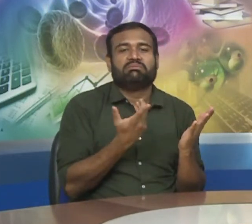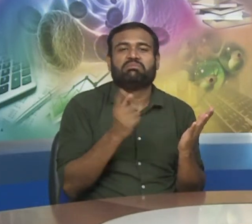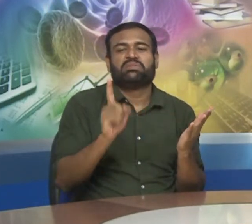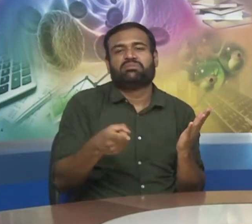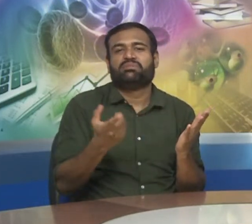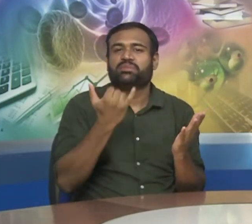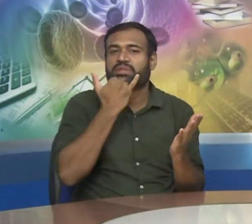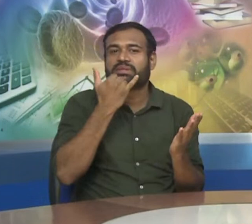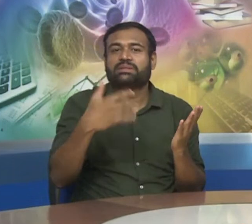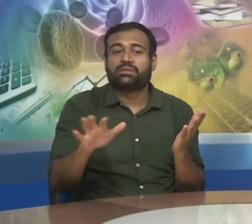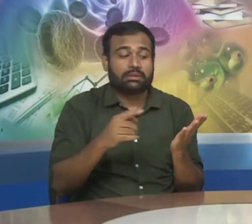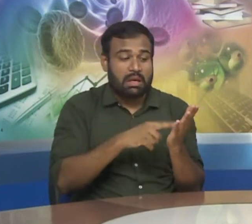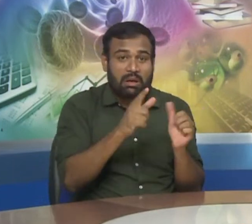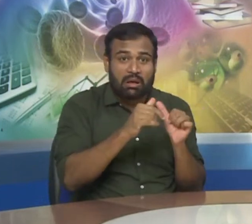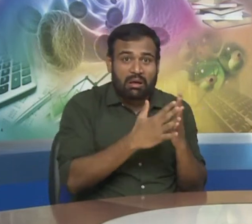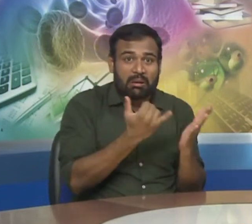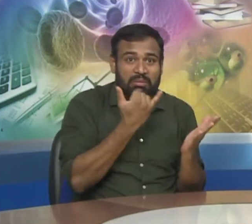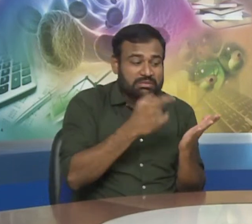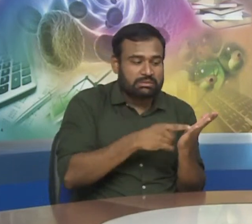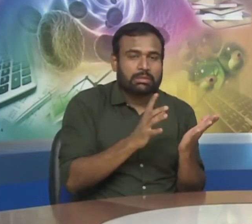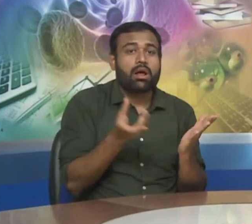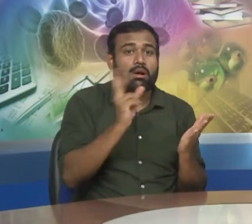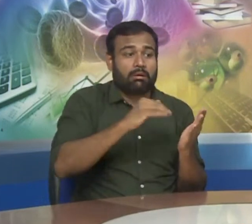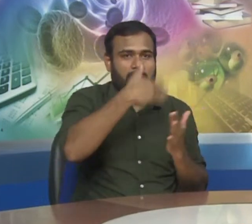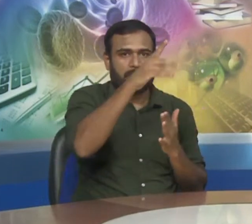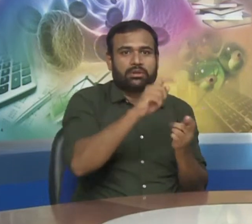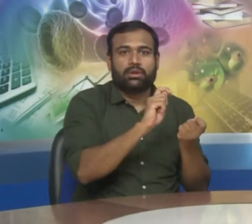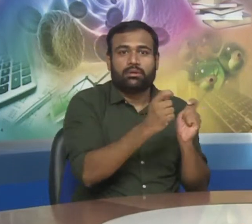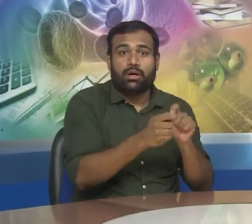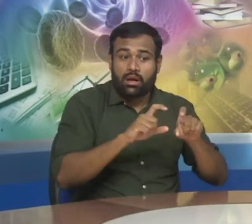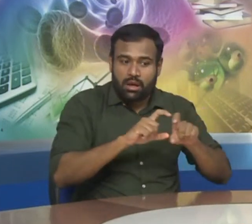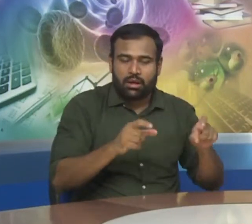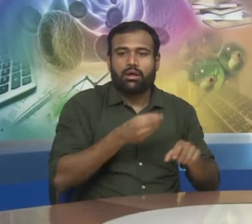therefore relief may not be granted.